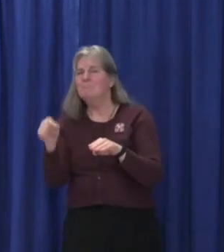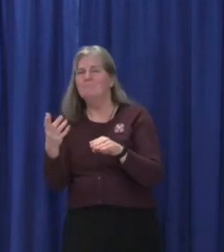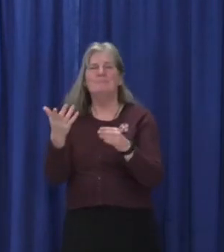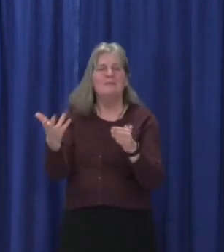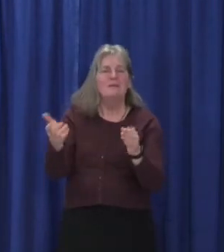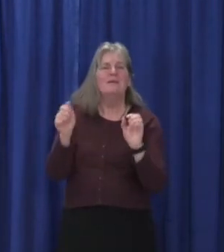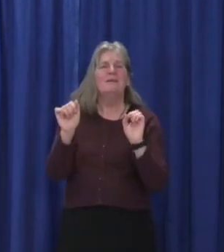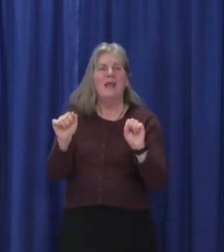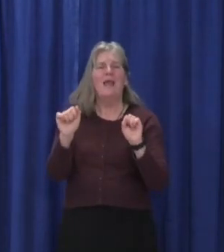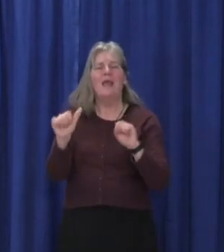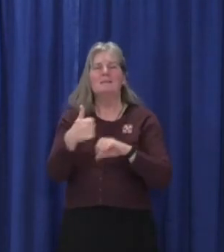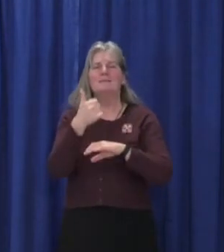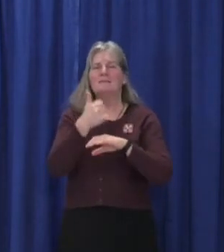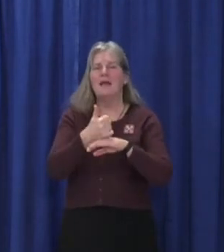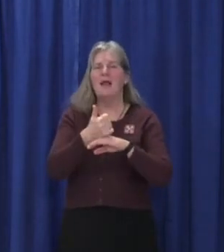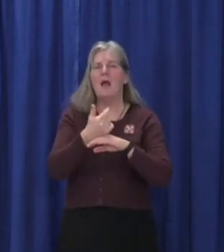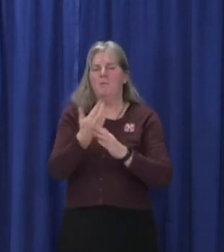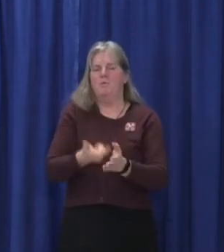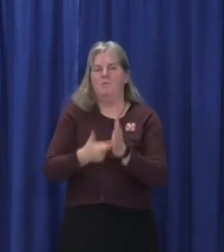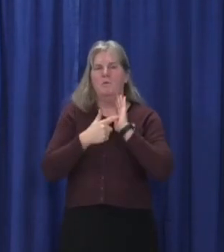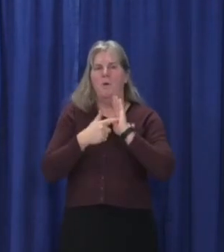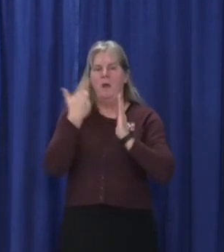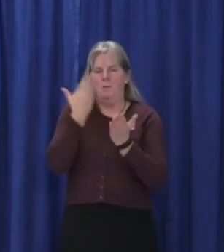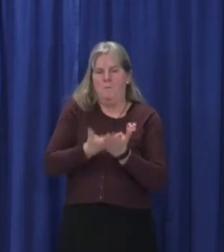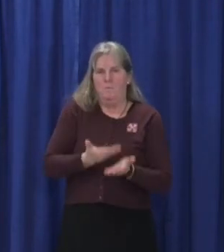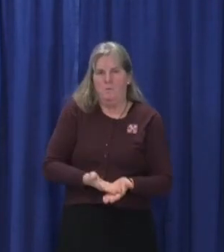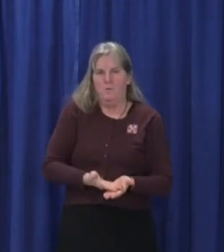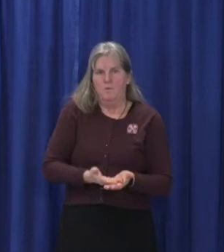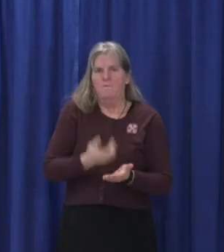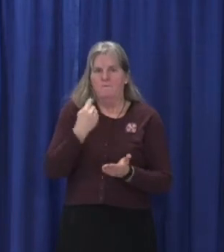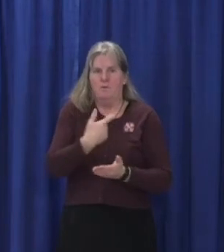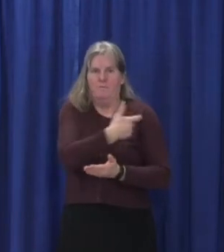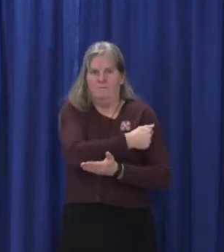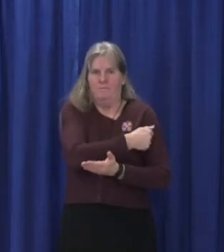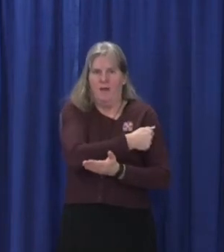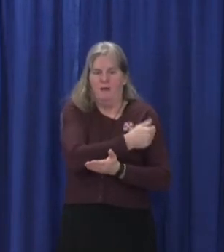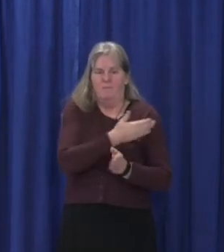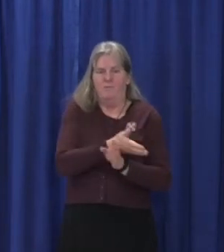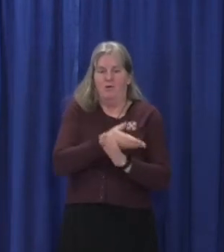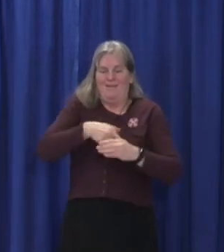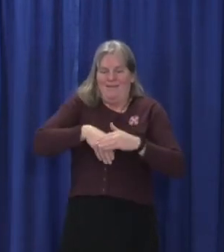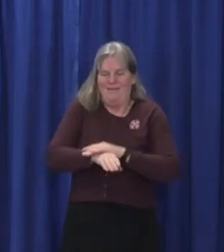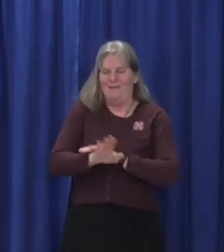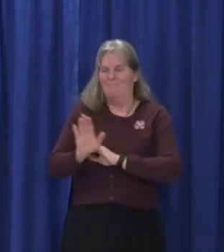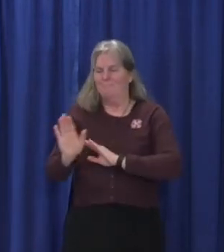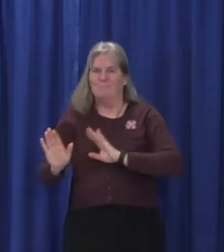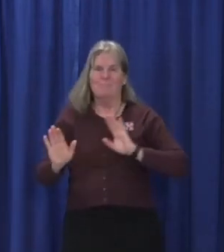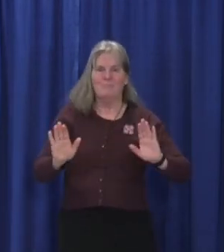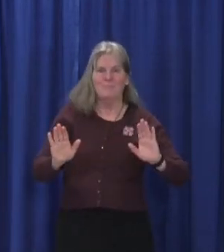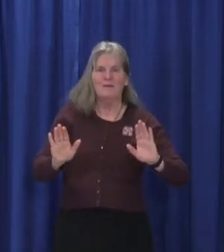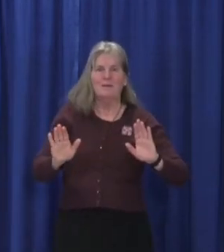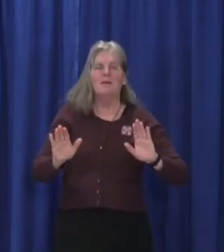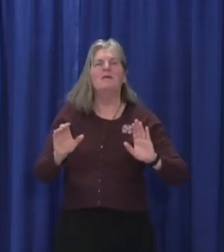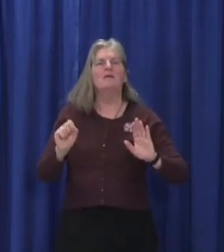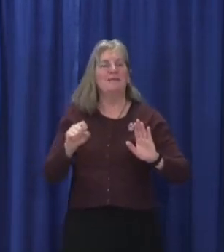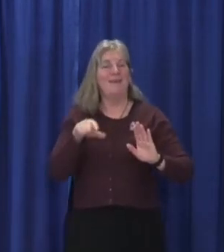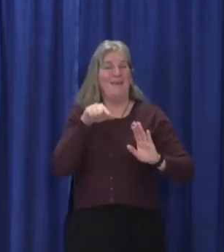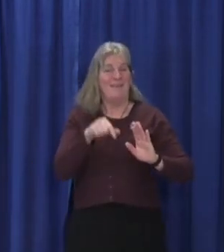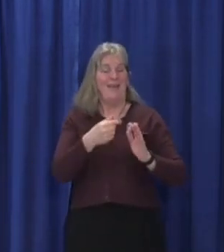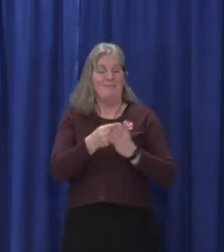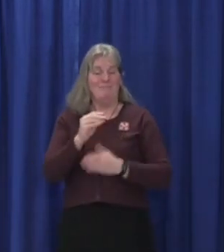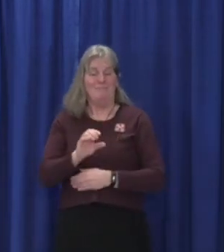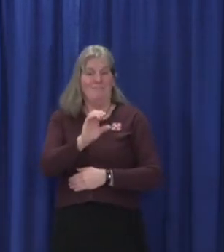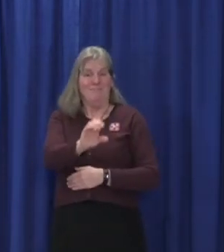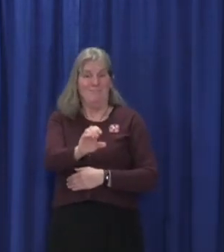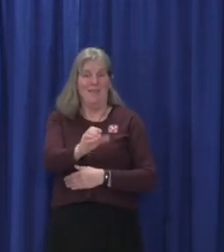organizations that are required to check for proof of vaccination before allowing people to enter into their premises. That